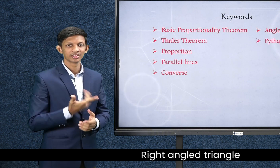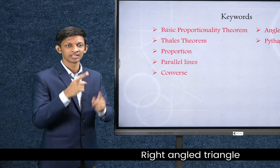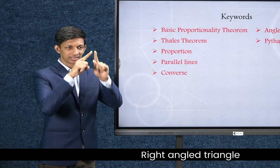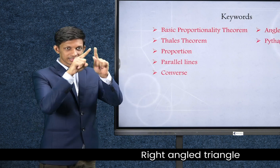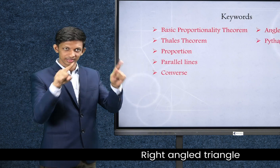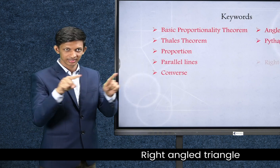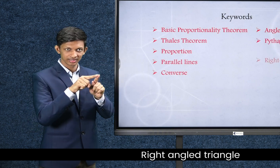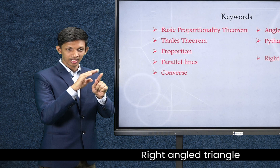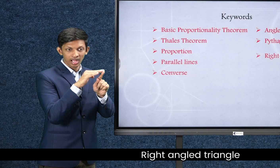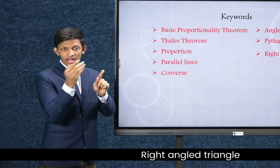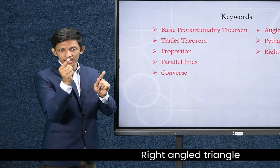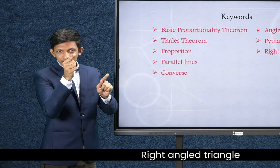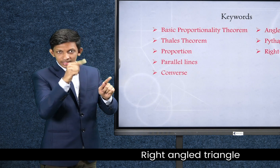right angle triangle,